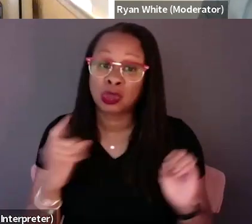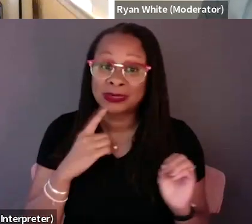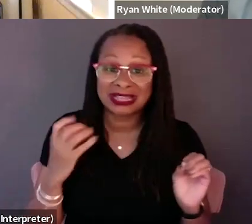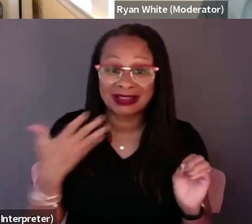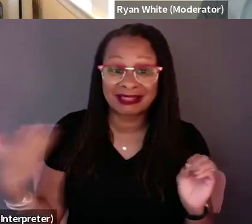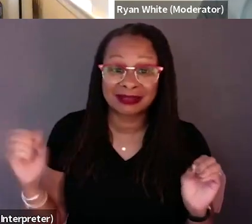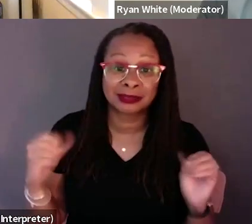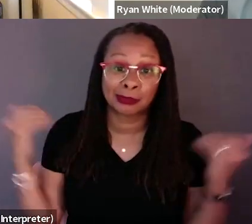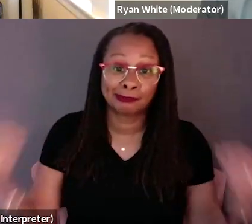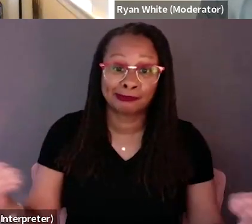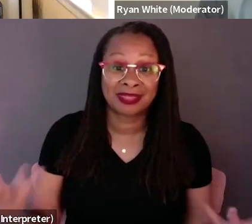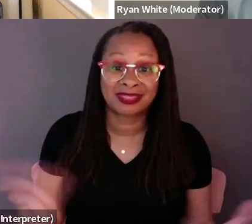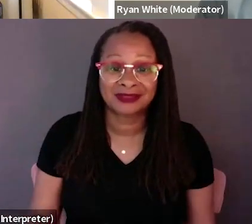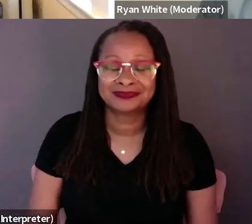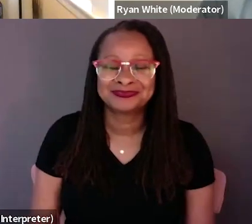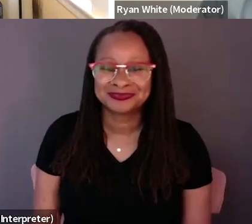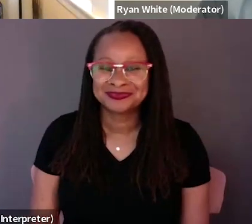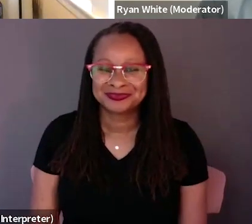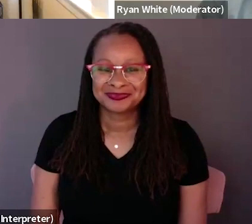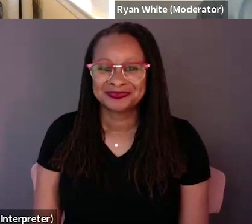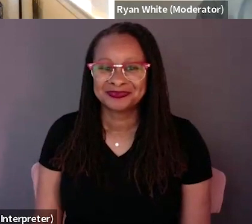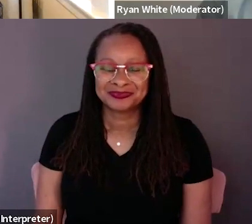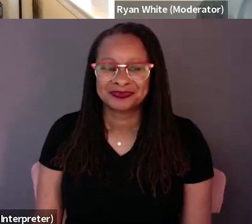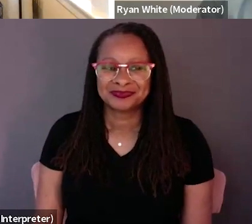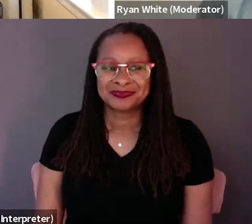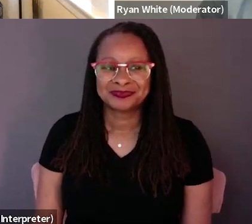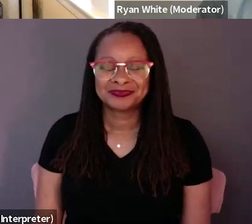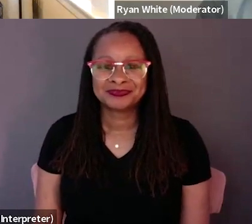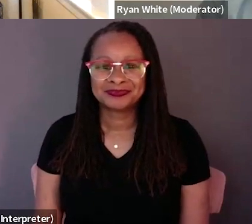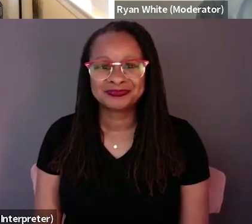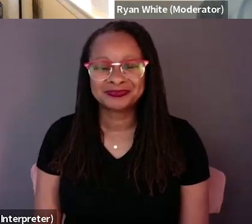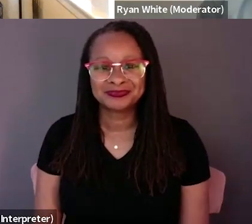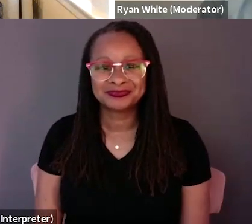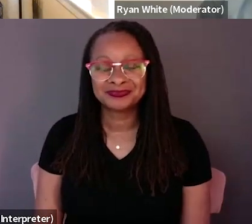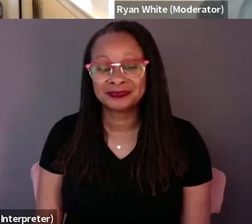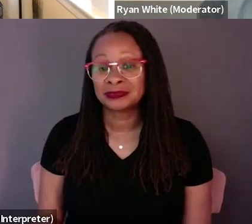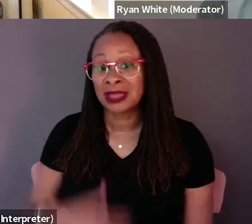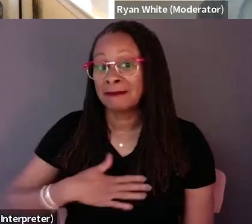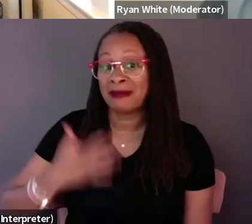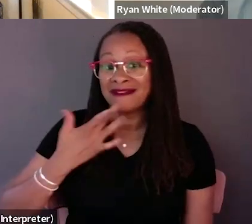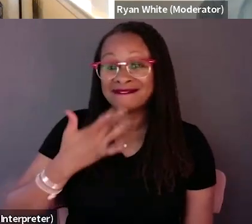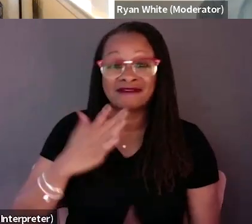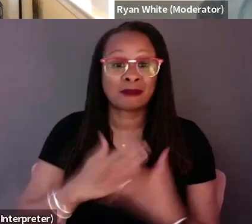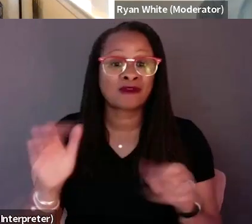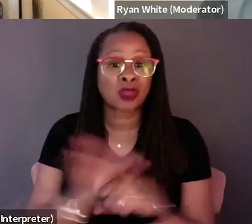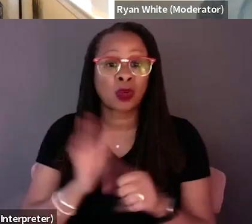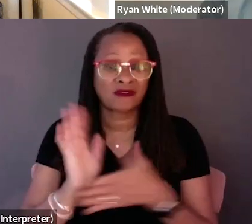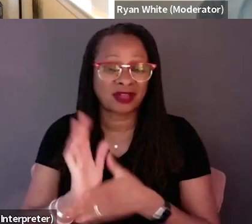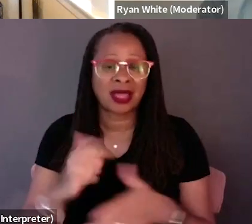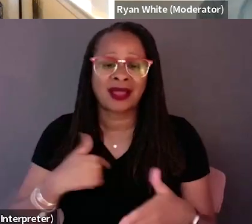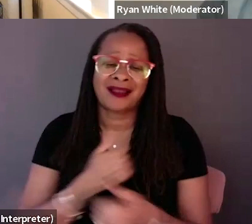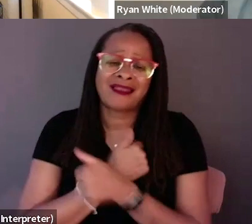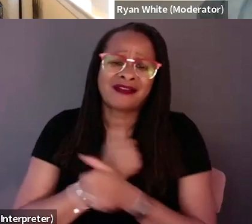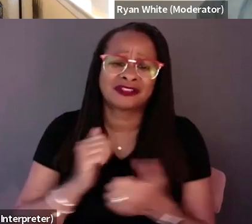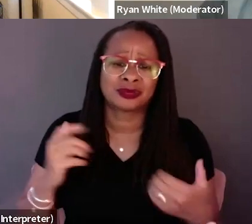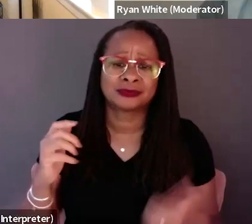Nobody did. So there we go. Great. Um, One of my favorite parts of the whole film, and I'd love